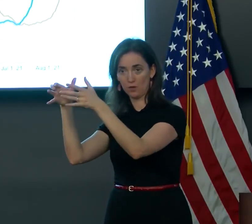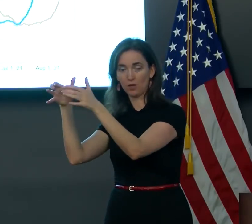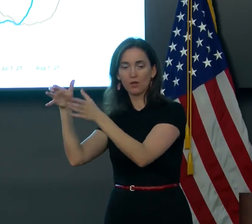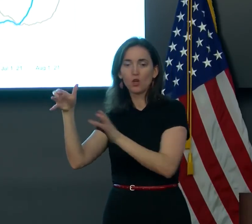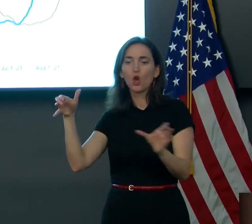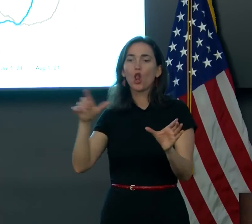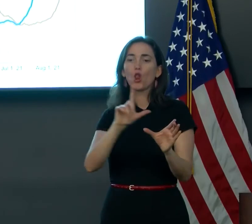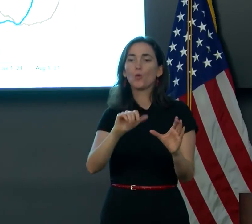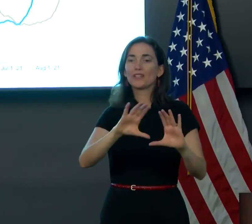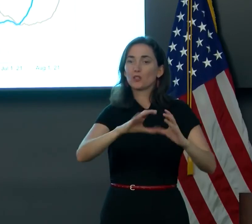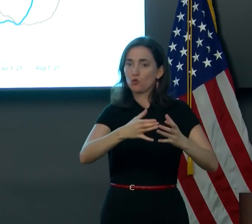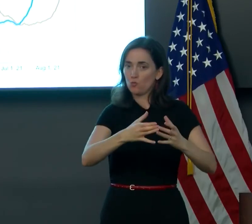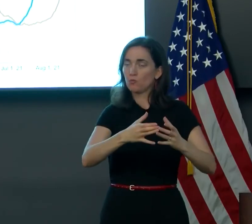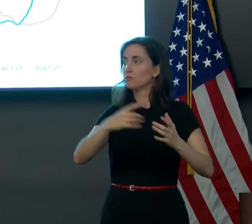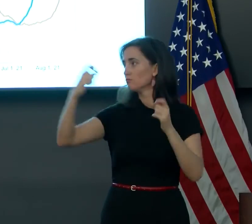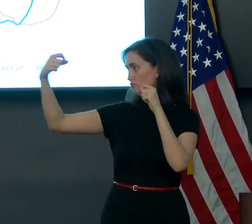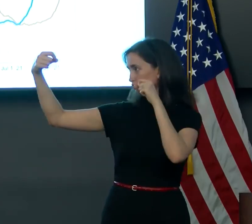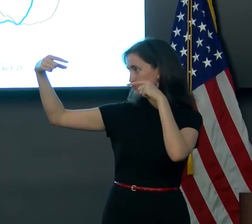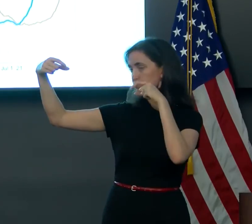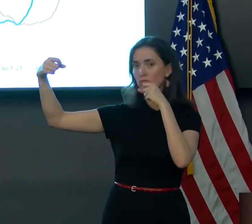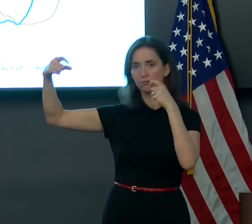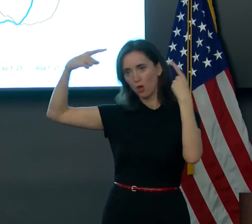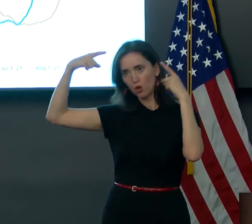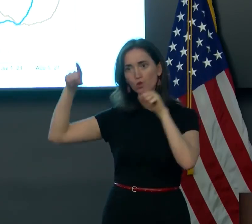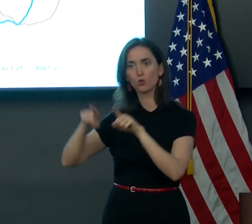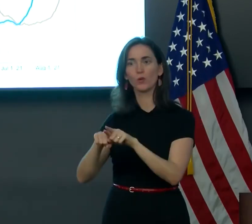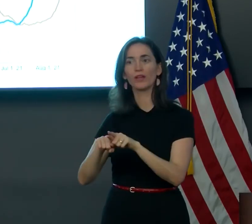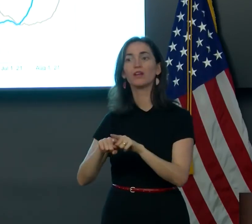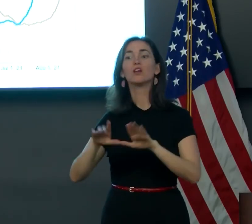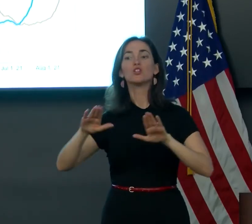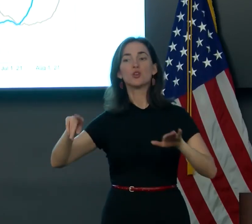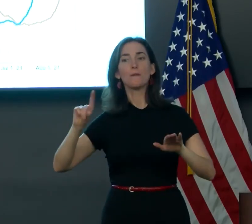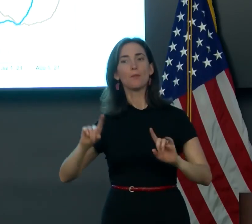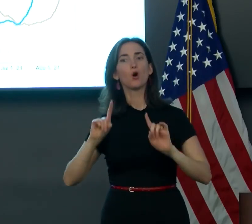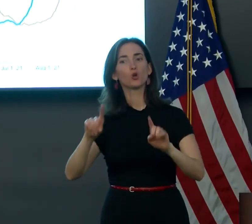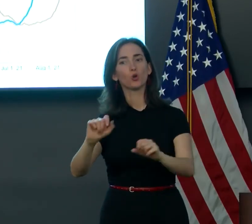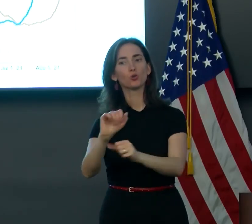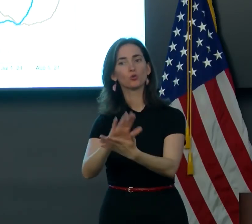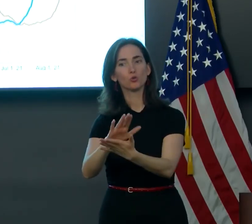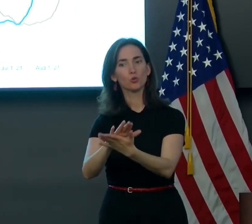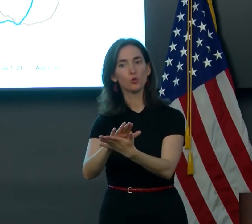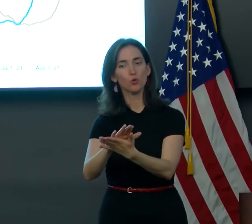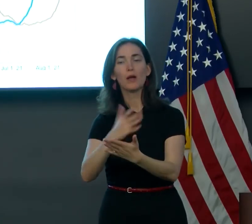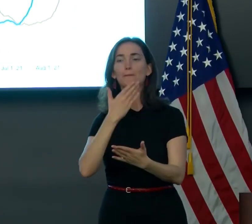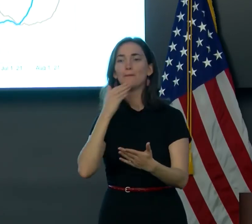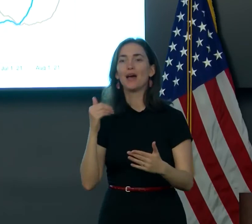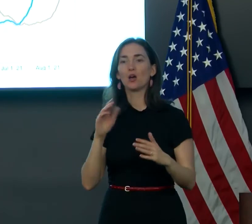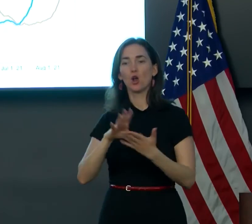that children must be in school and kept safe to prioritize in-person learning.